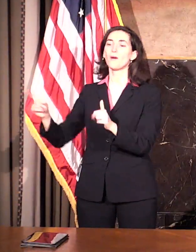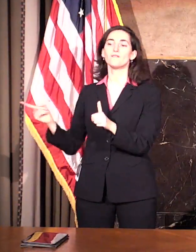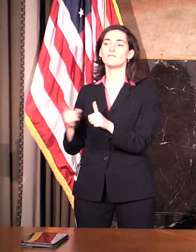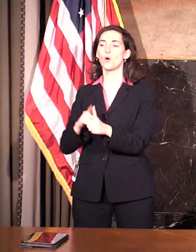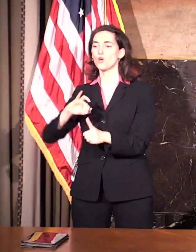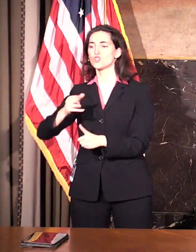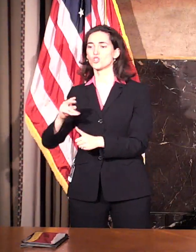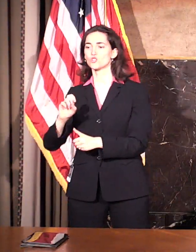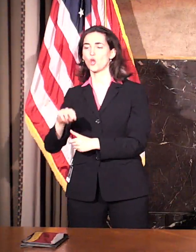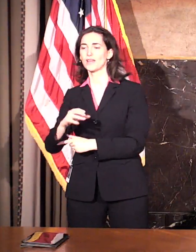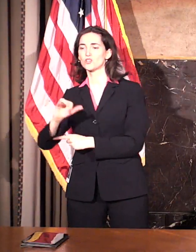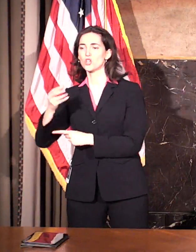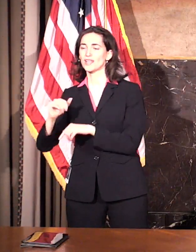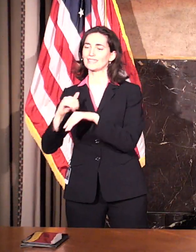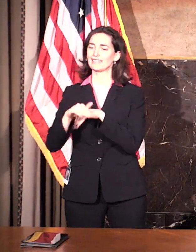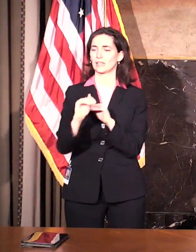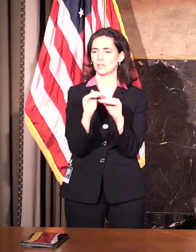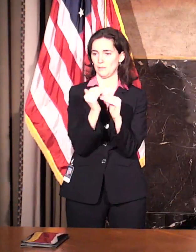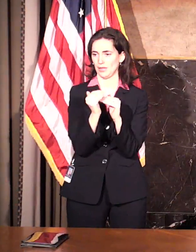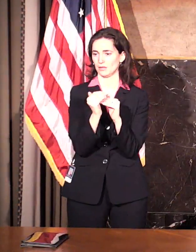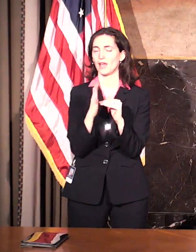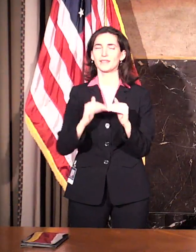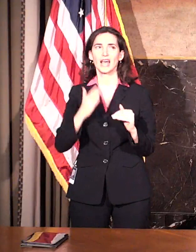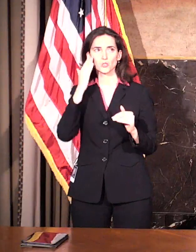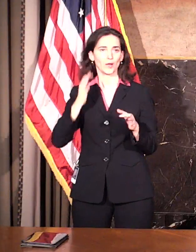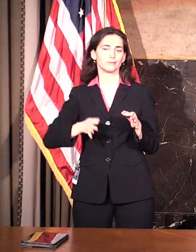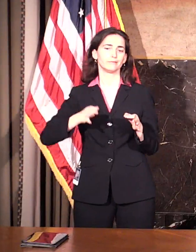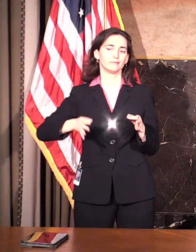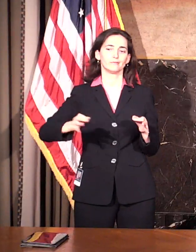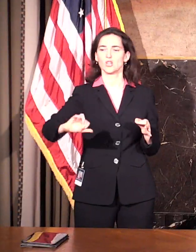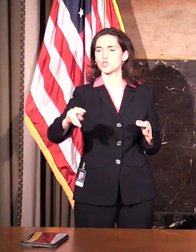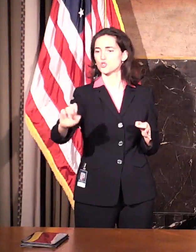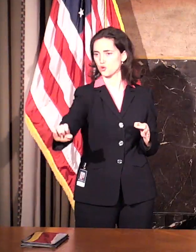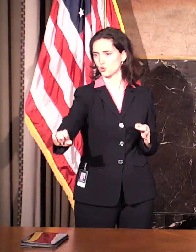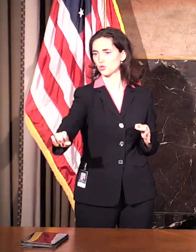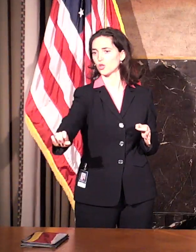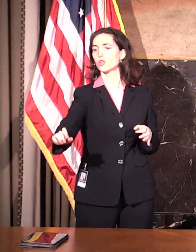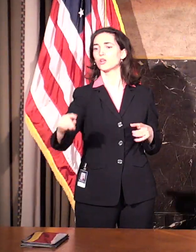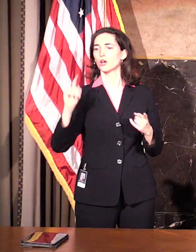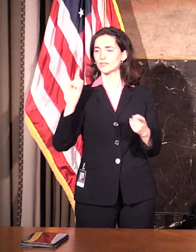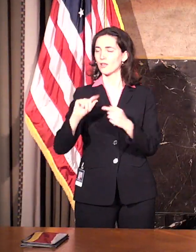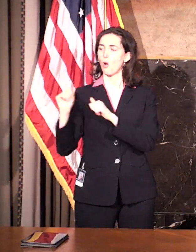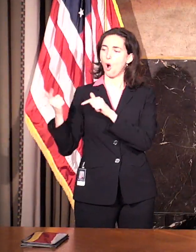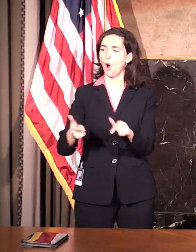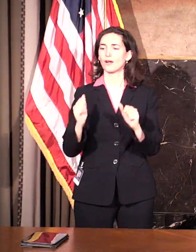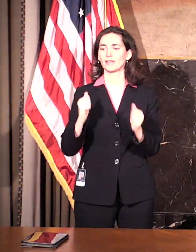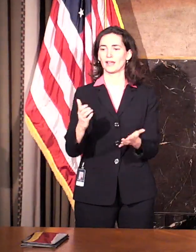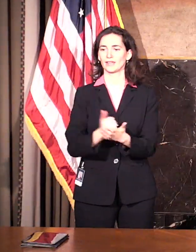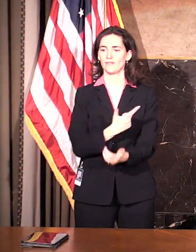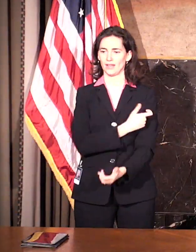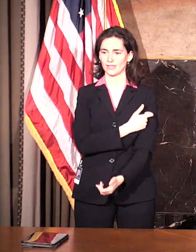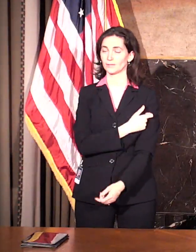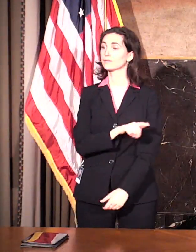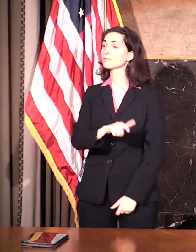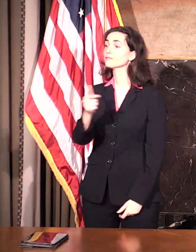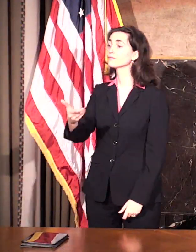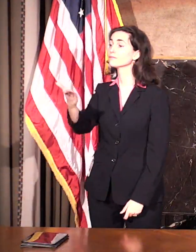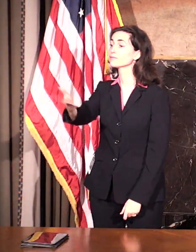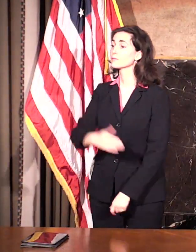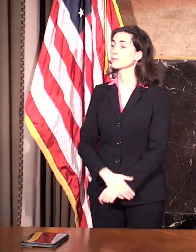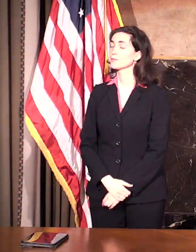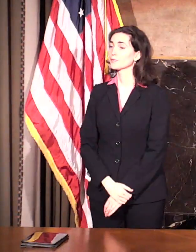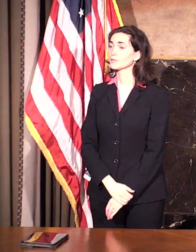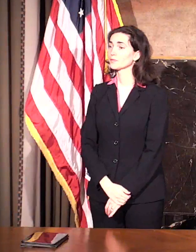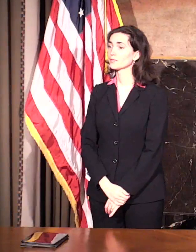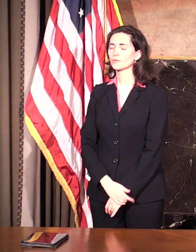smaller than they thought, and that's why they're saying June now until we reach that time period. Yes, sir. Governor, a few minutes ago, you obviously